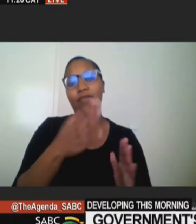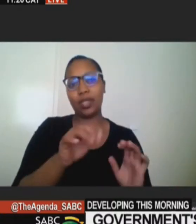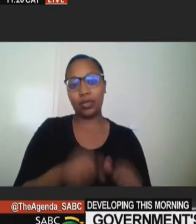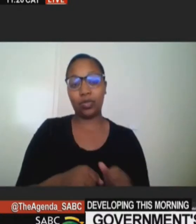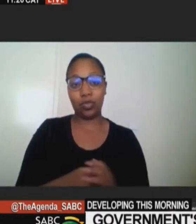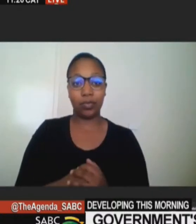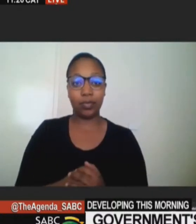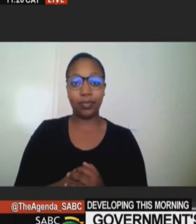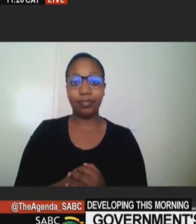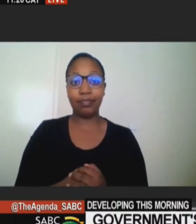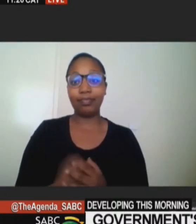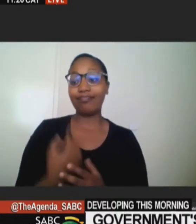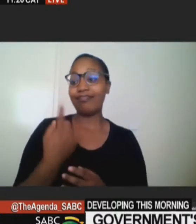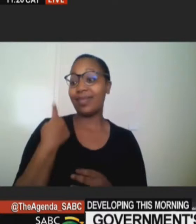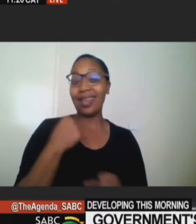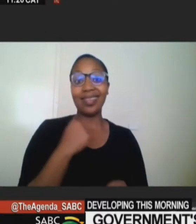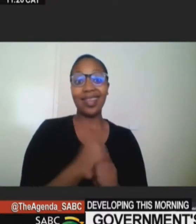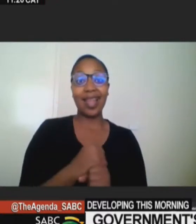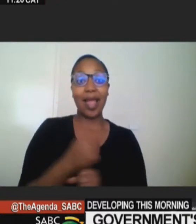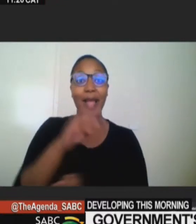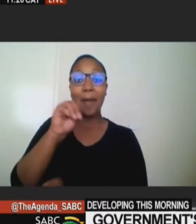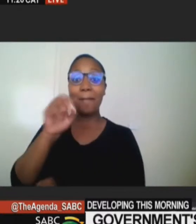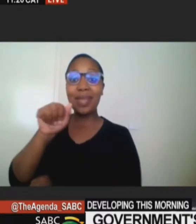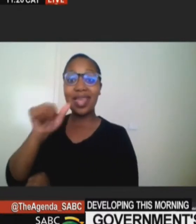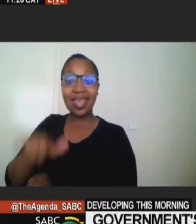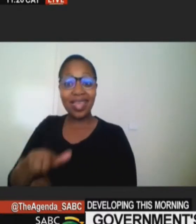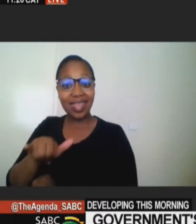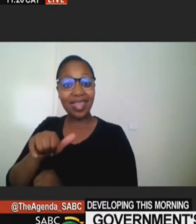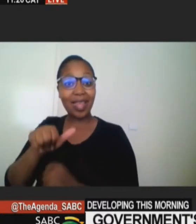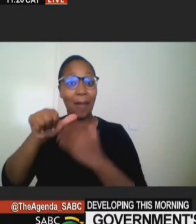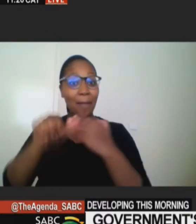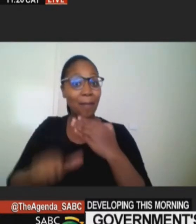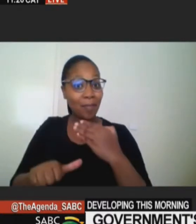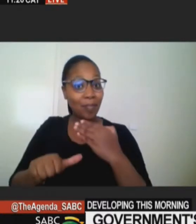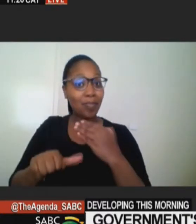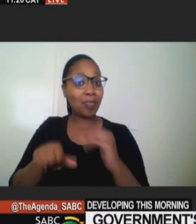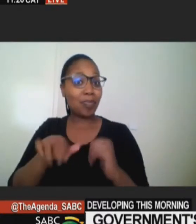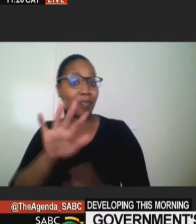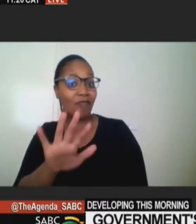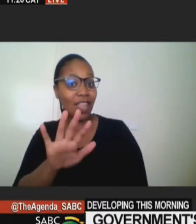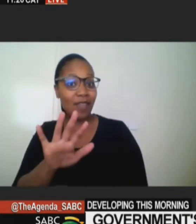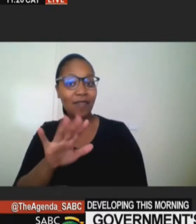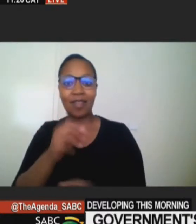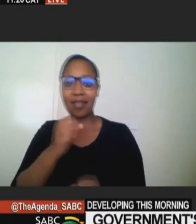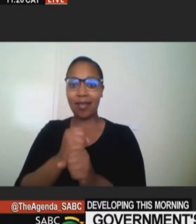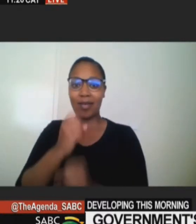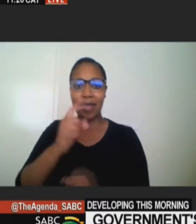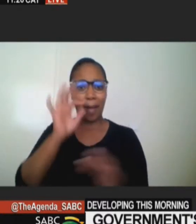have specific COVID-19 posts. We